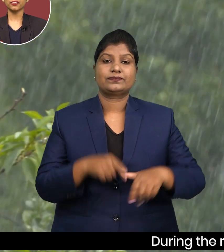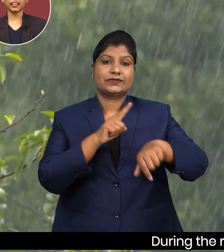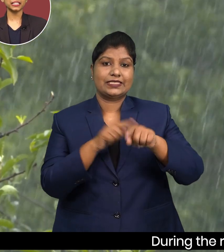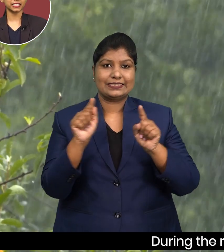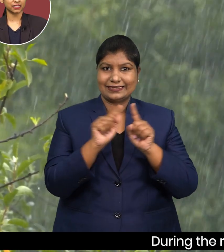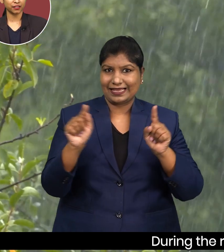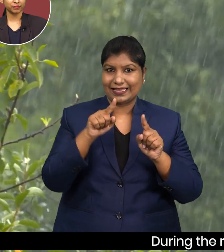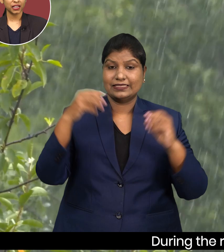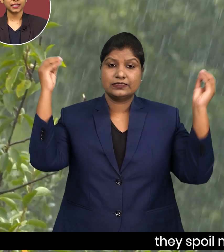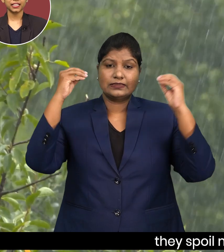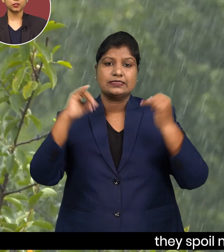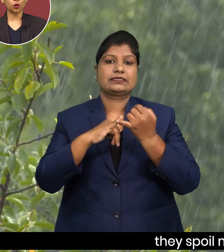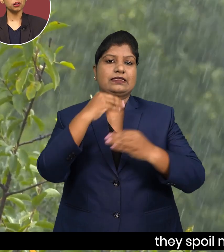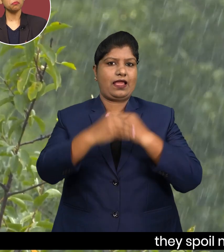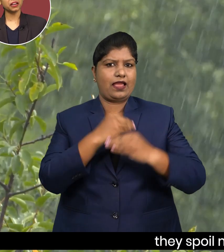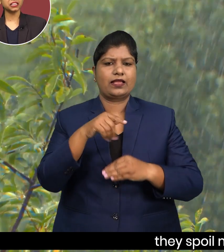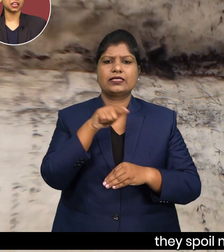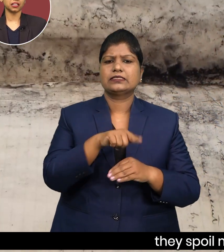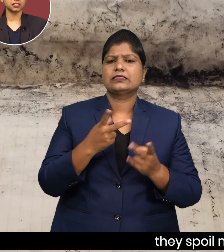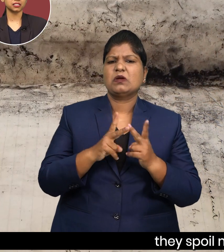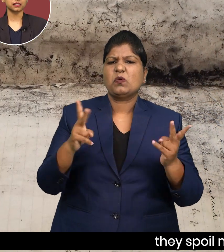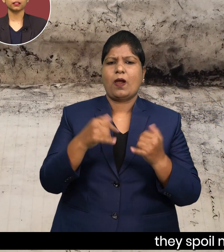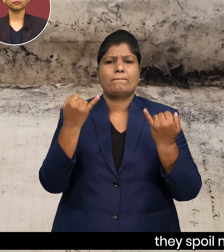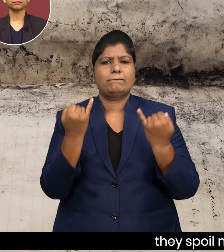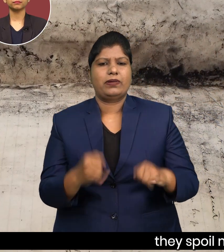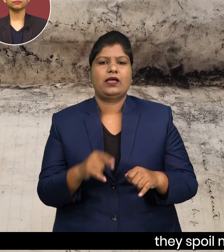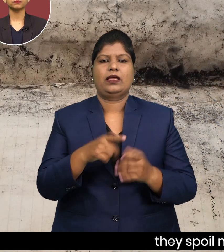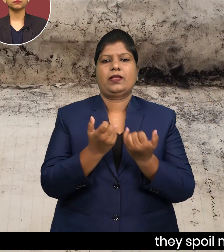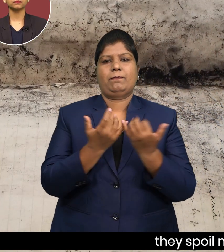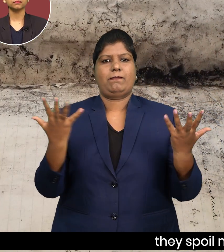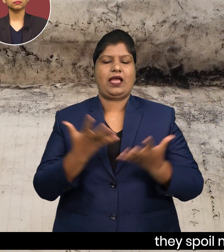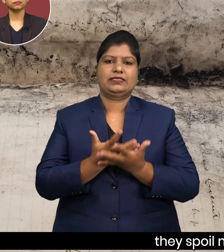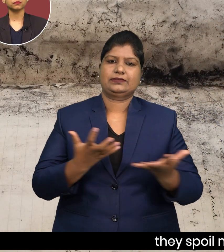During the rainy season, they spoil many things.